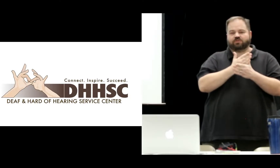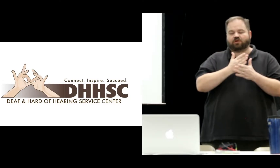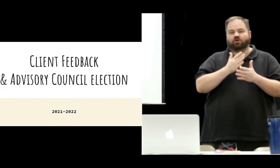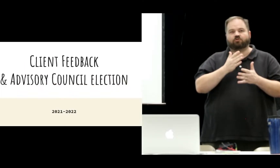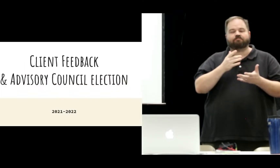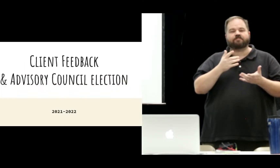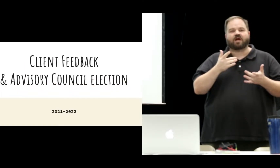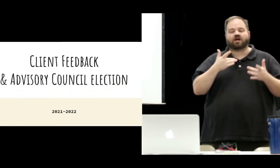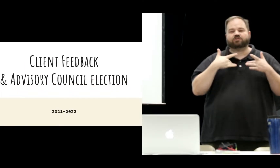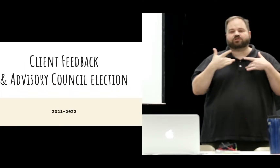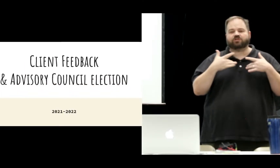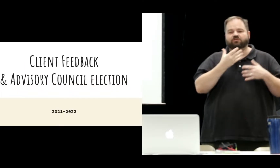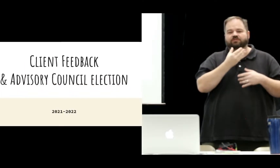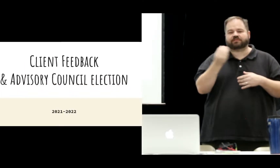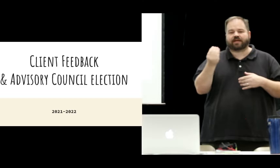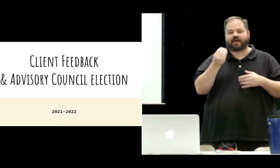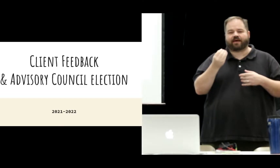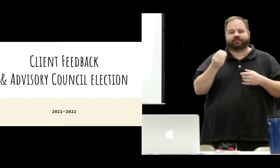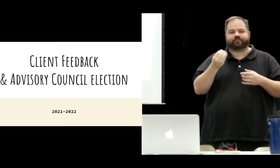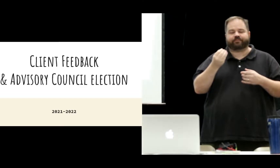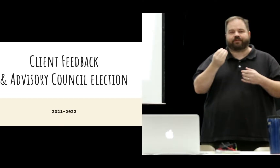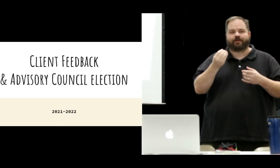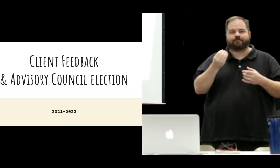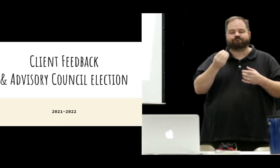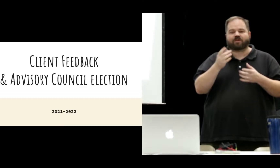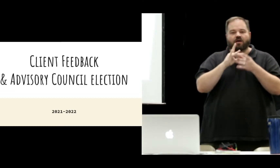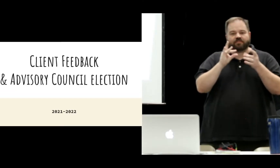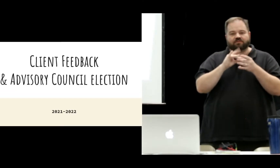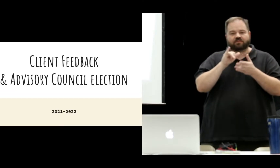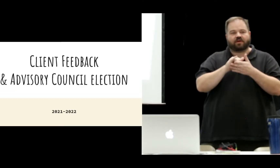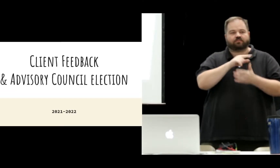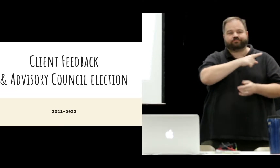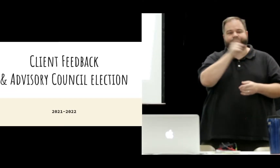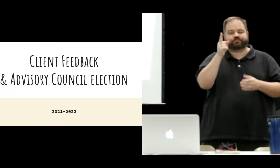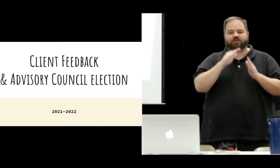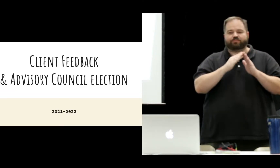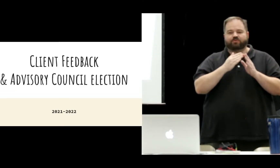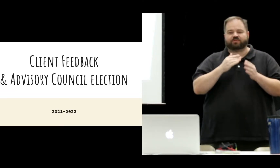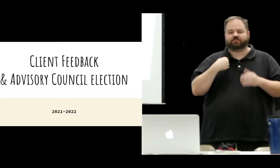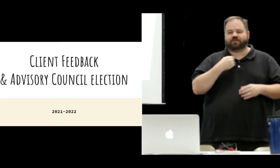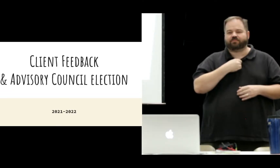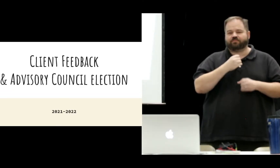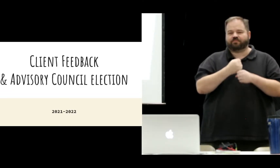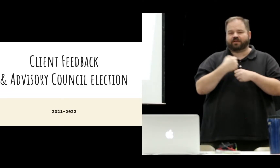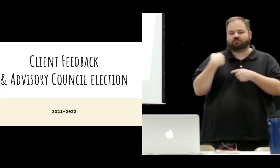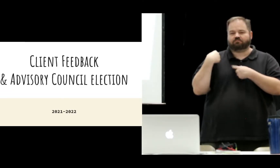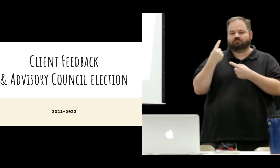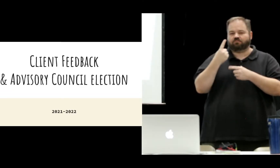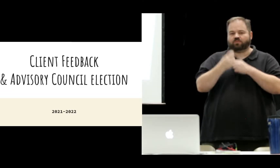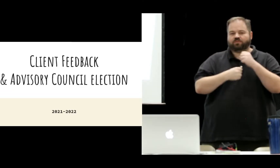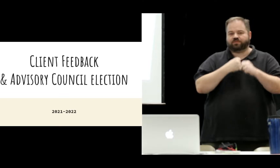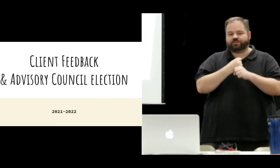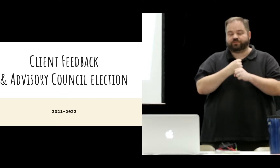And so first I want to go ahead and just share the concerns and comments from community members that have been